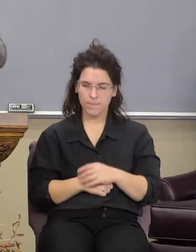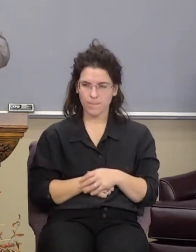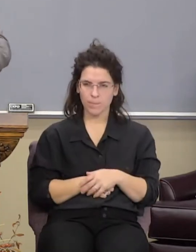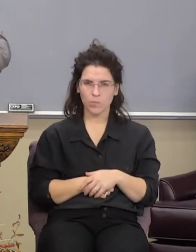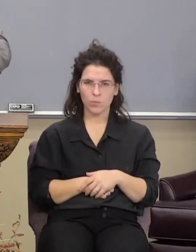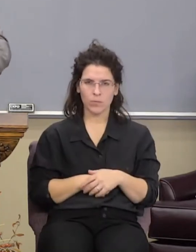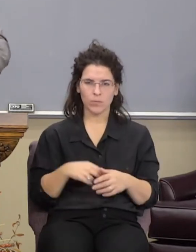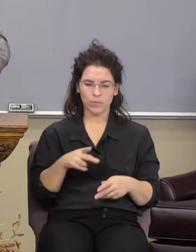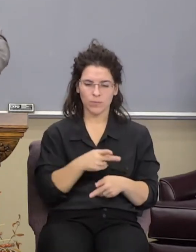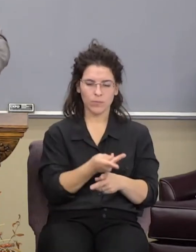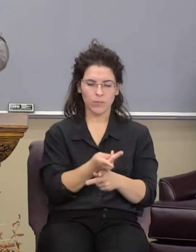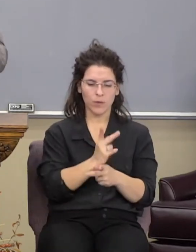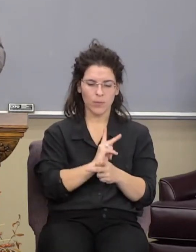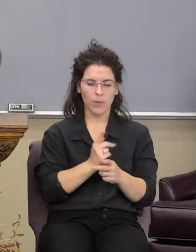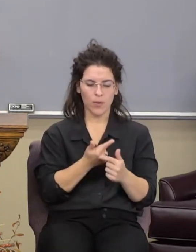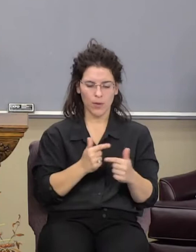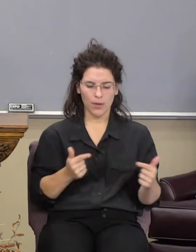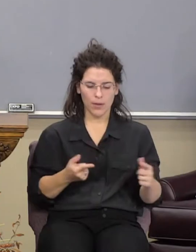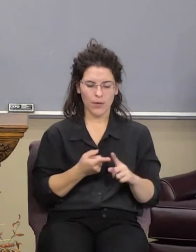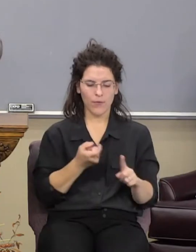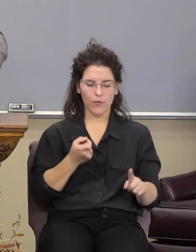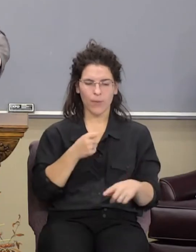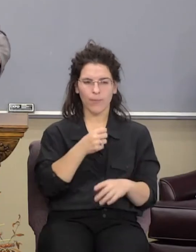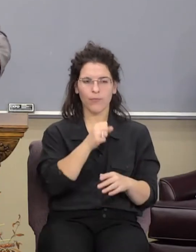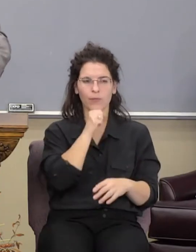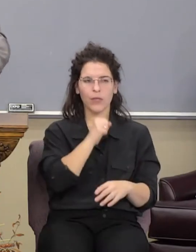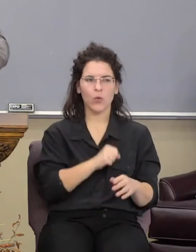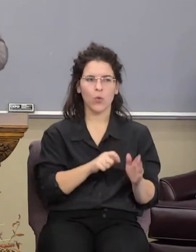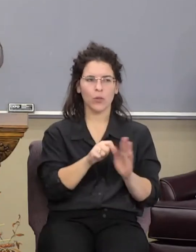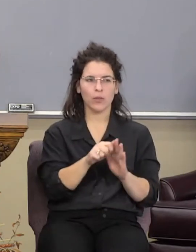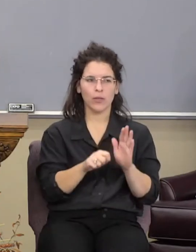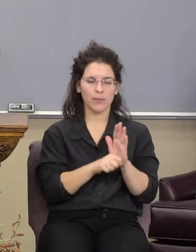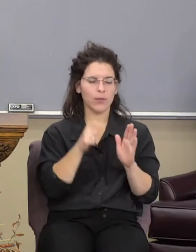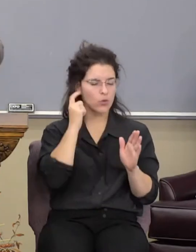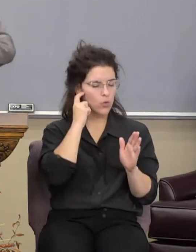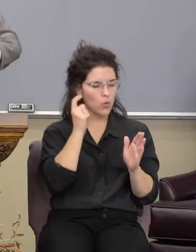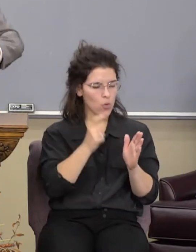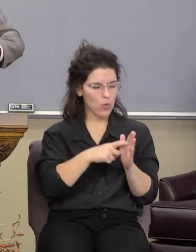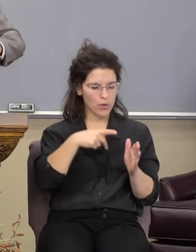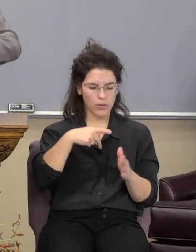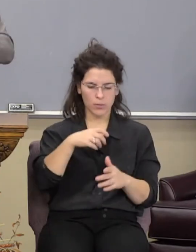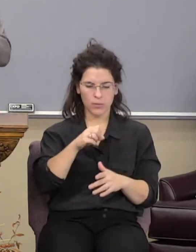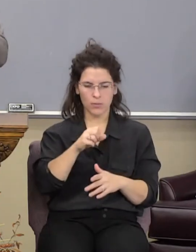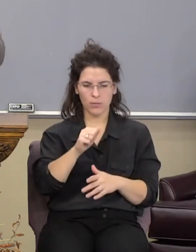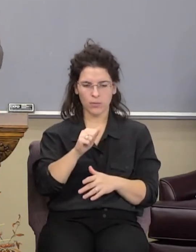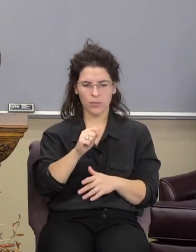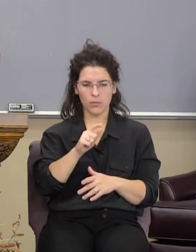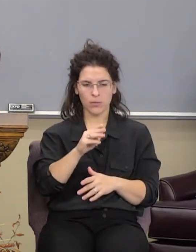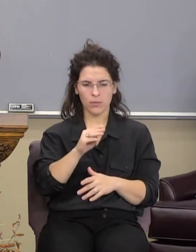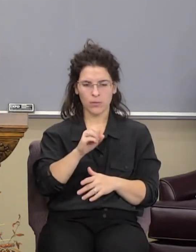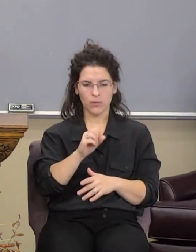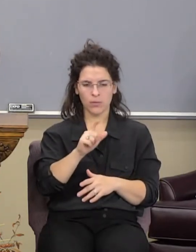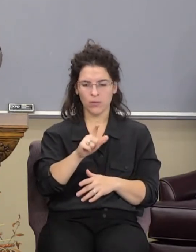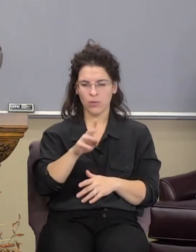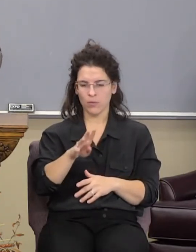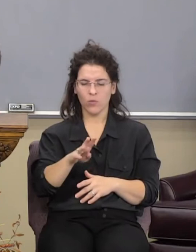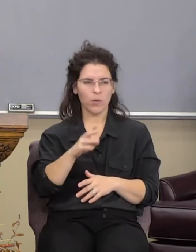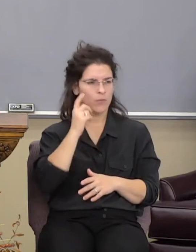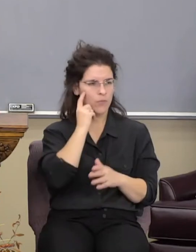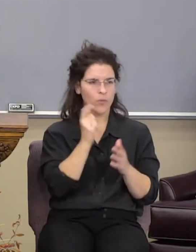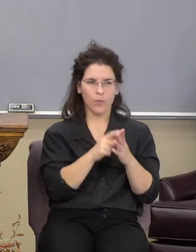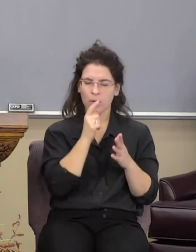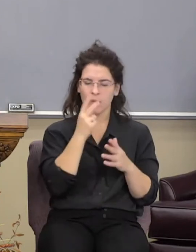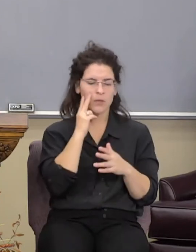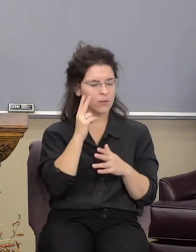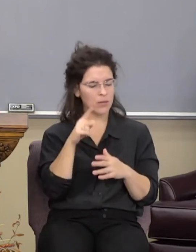language from the Old Testament. If we notice in Psalms chapter 24, and we're not going to be looking at Psalms